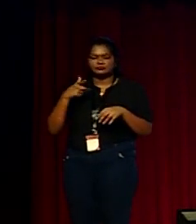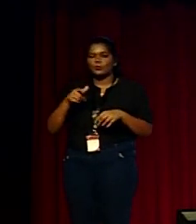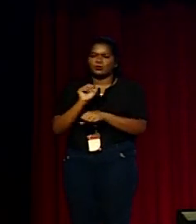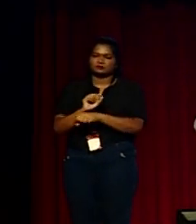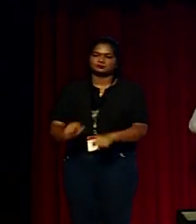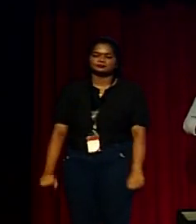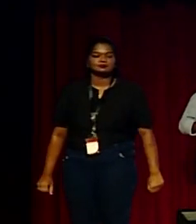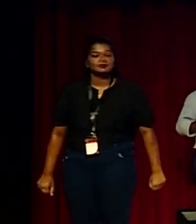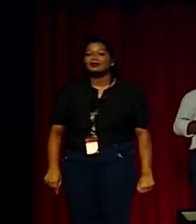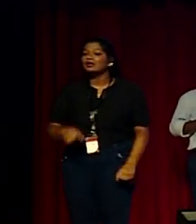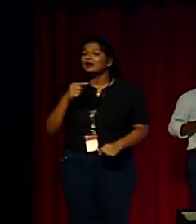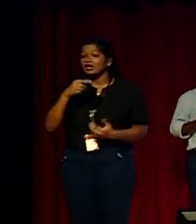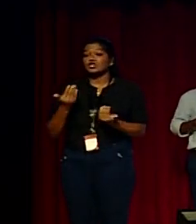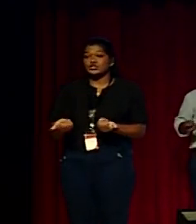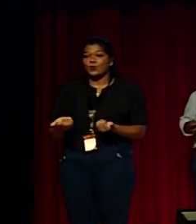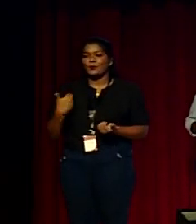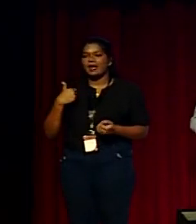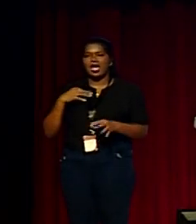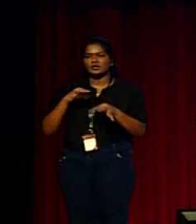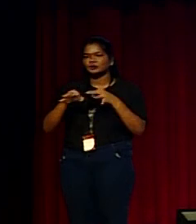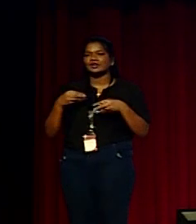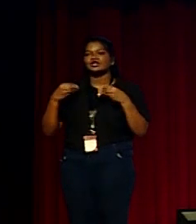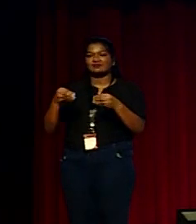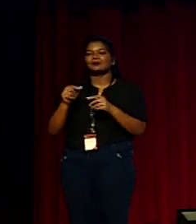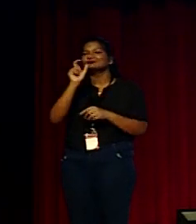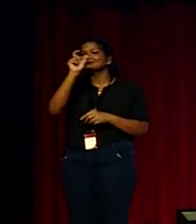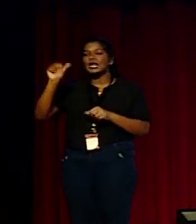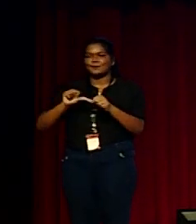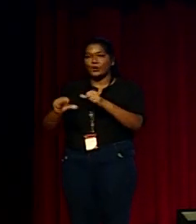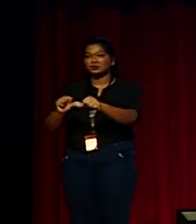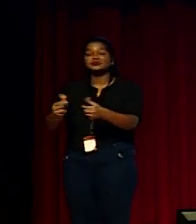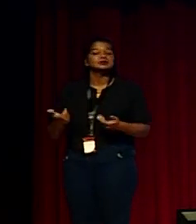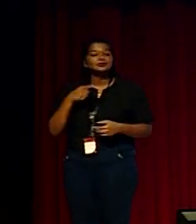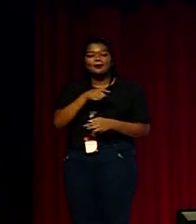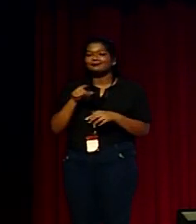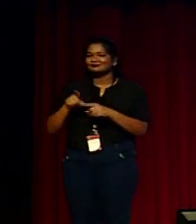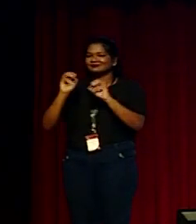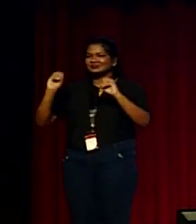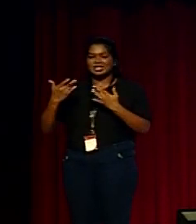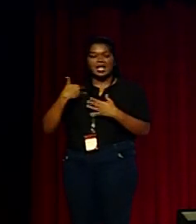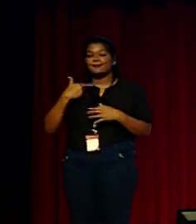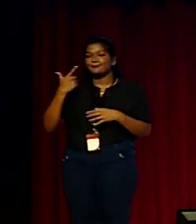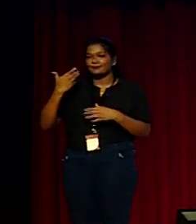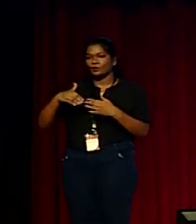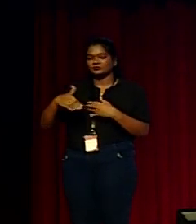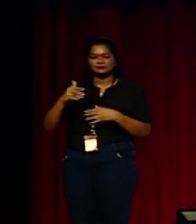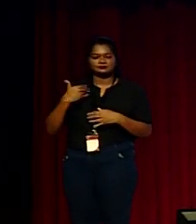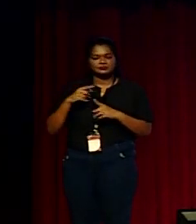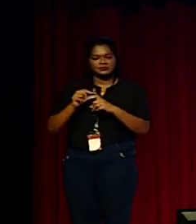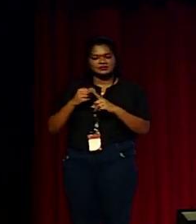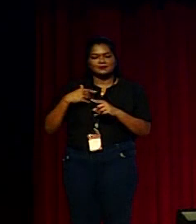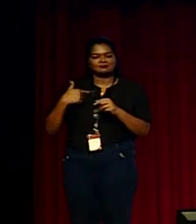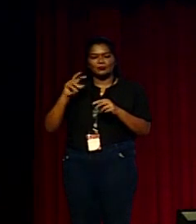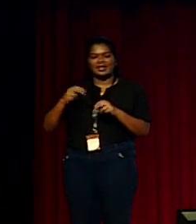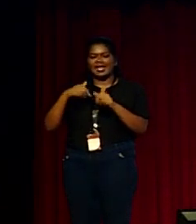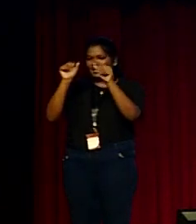work. So now let me explain the character selection process. So this initial window, suppose I am going to type the character